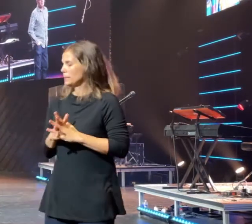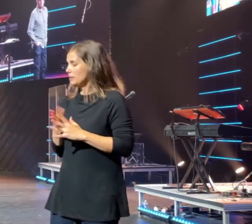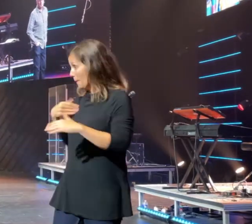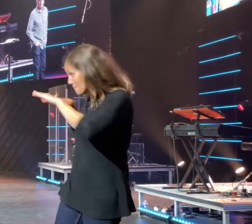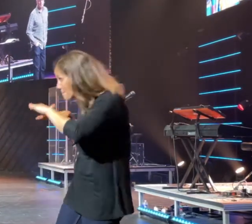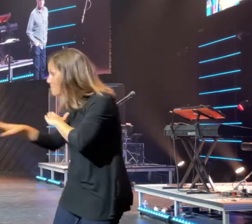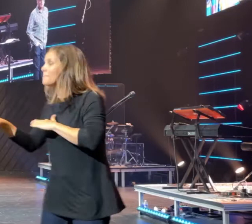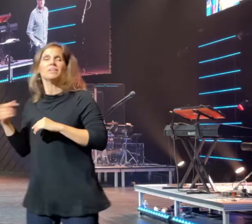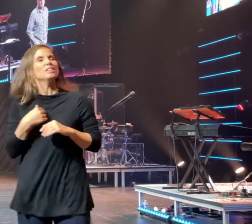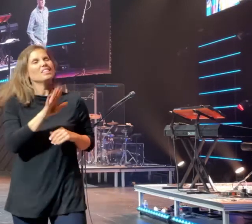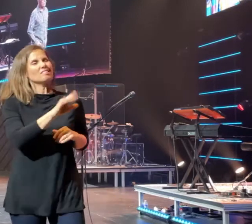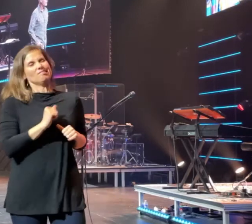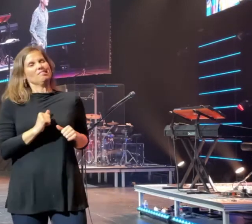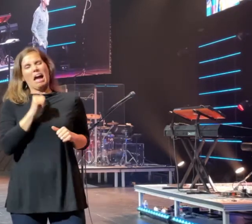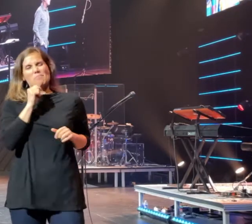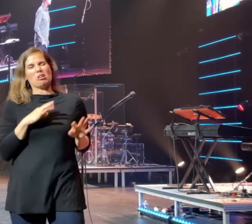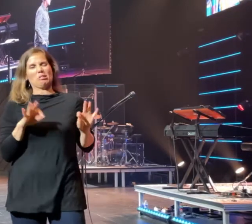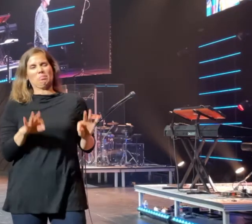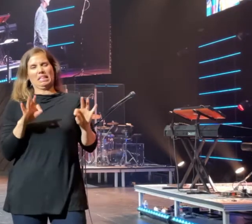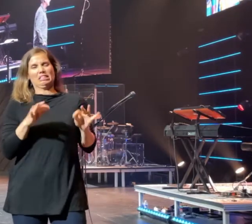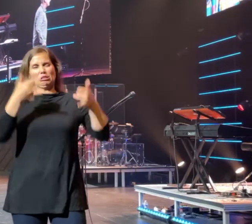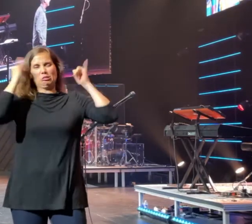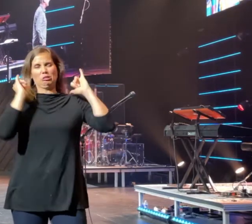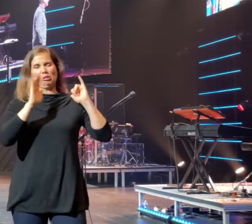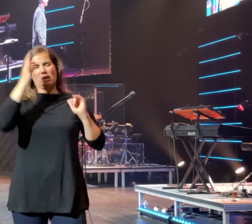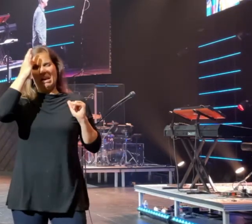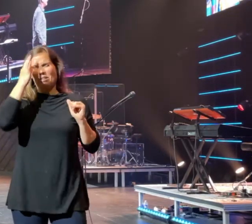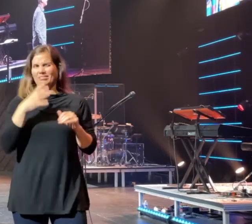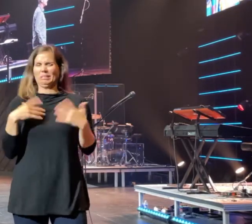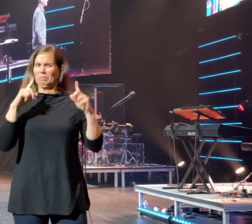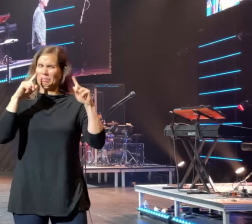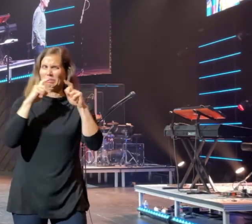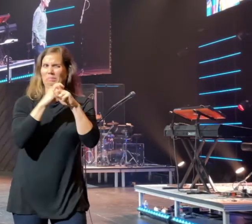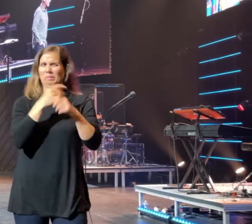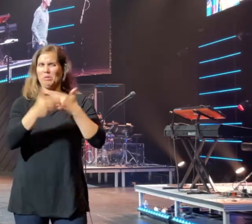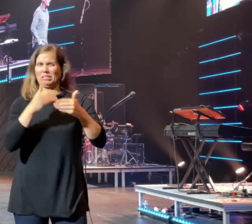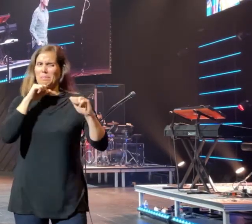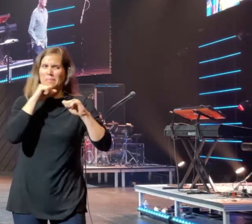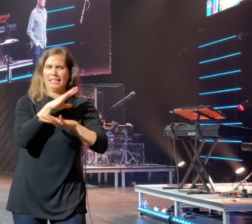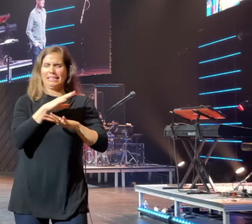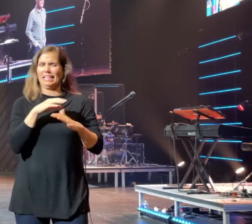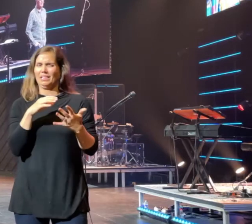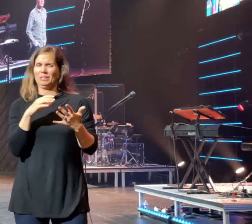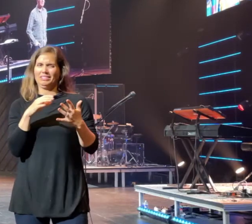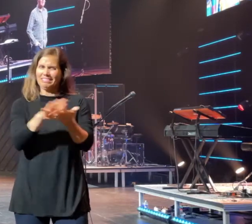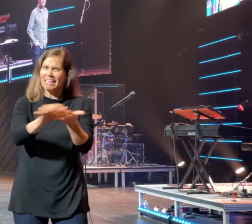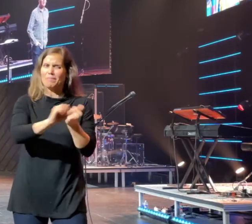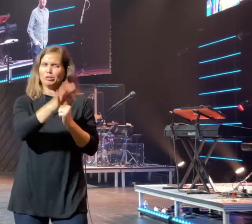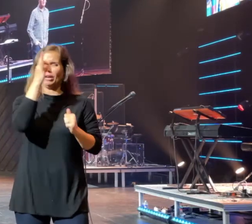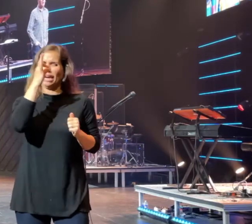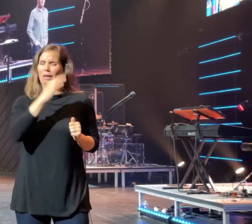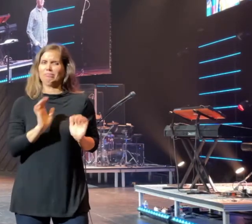hair because that's a very involved process. And it's very messy, it's very difficult, it's damaging,